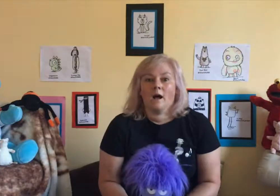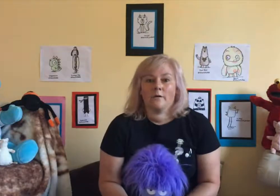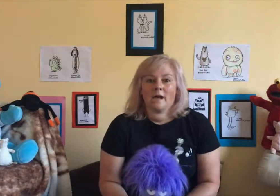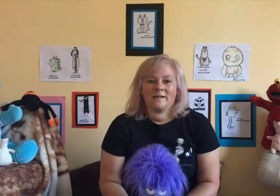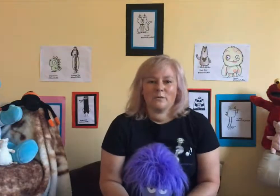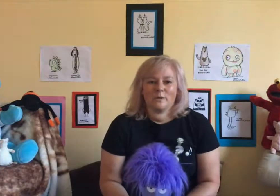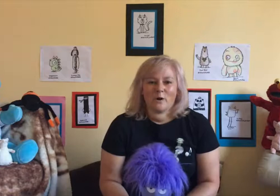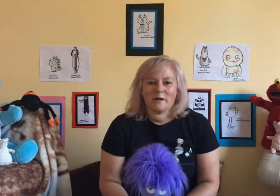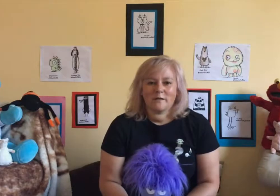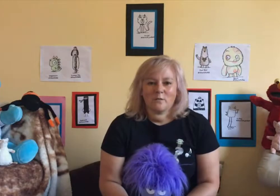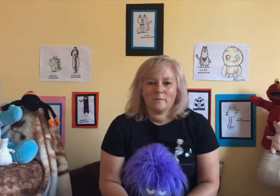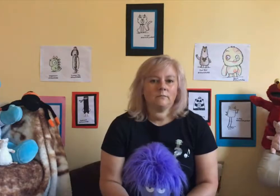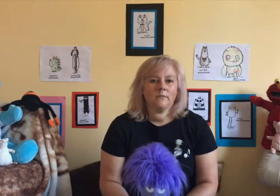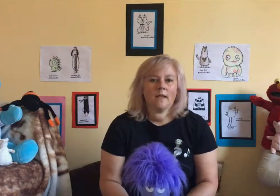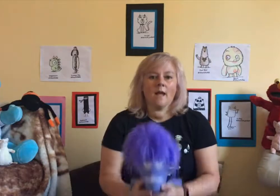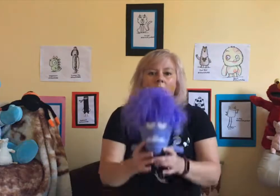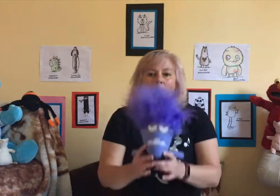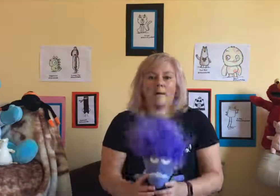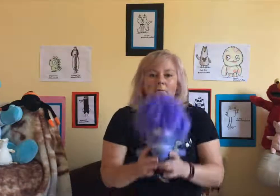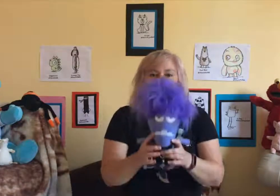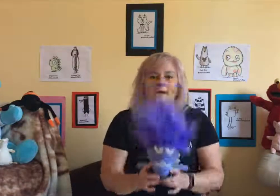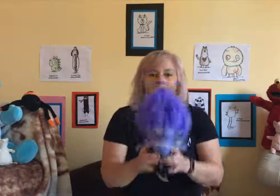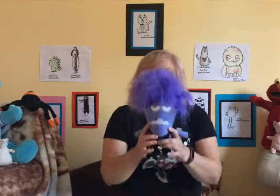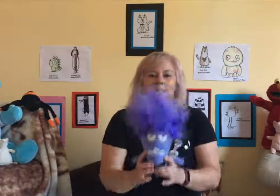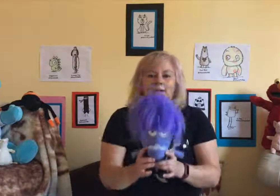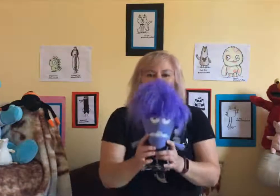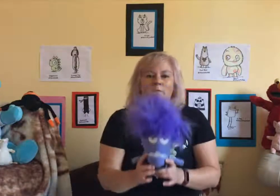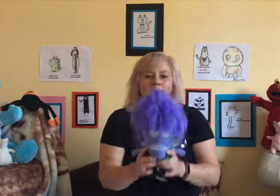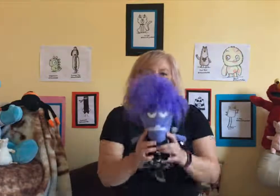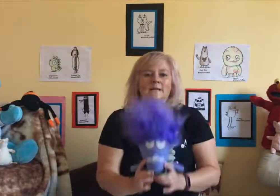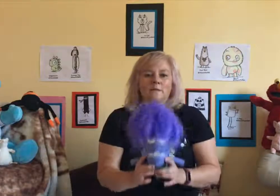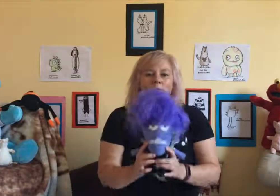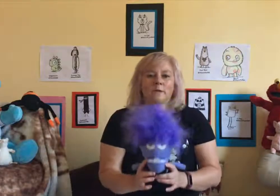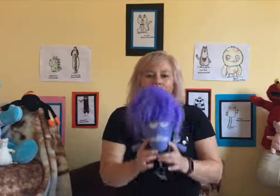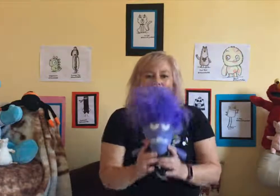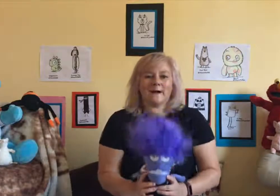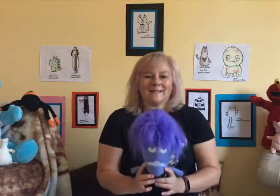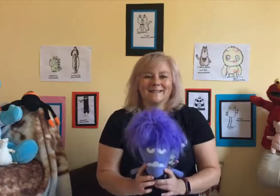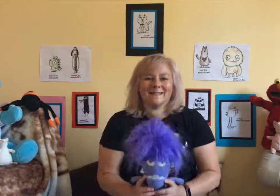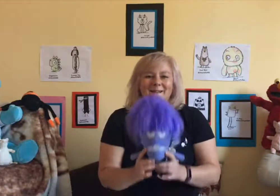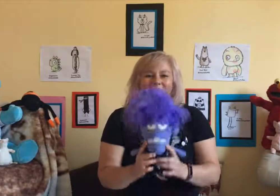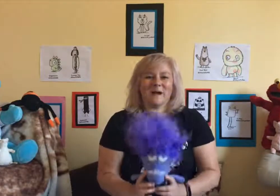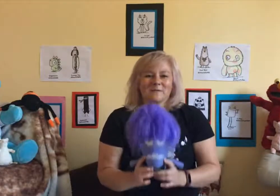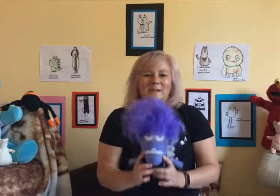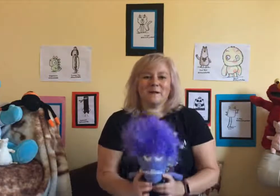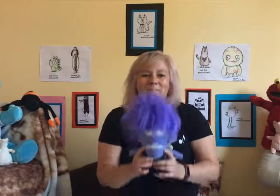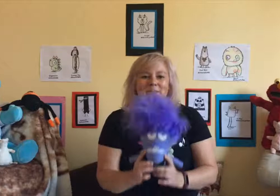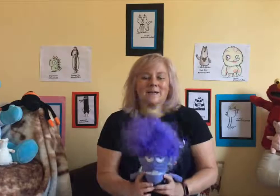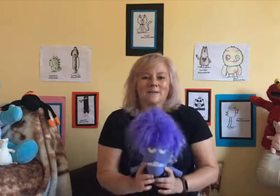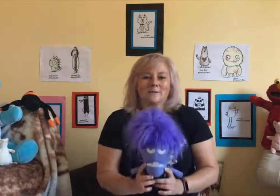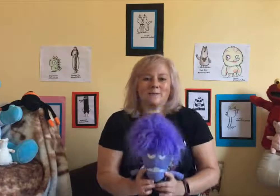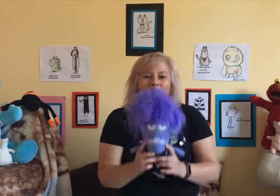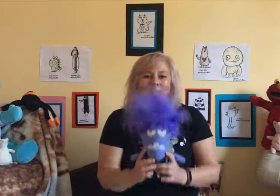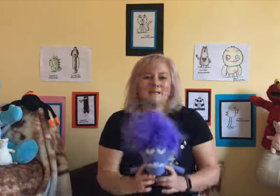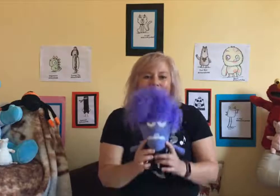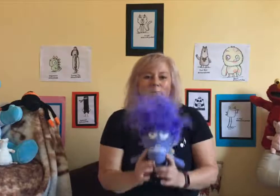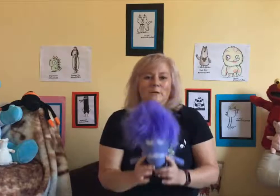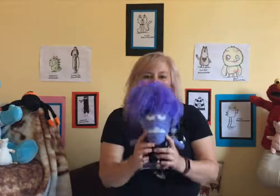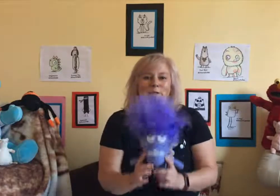Okay, shall we try another one? Bouncing up and down on my little blue tractor, bouncing up and down on my little blue